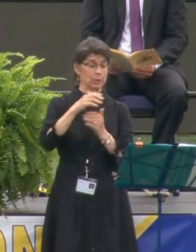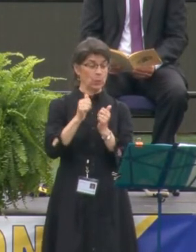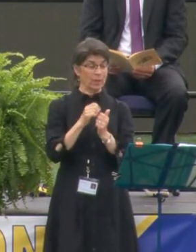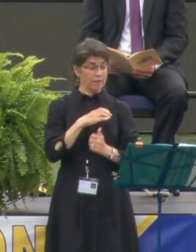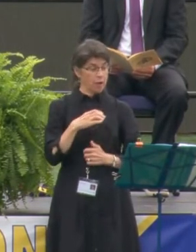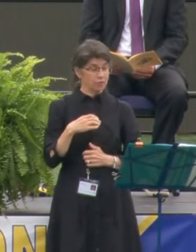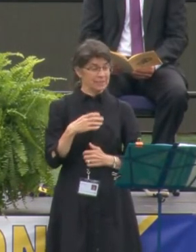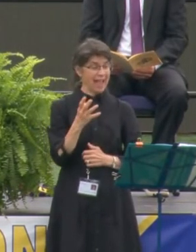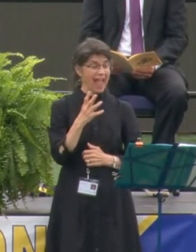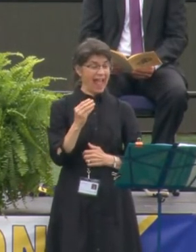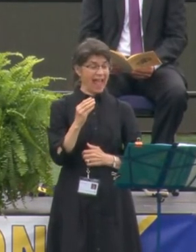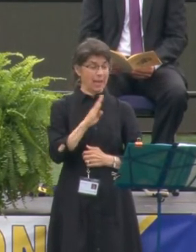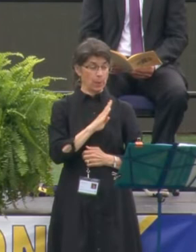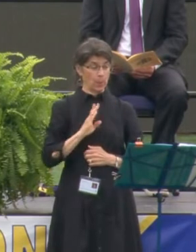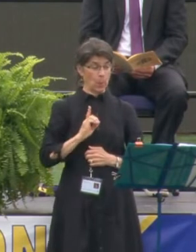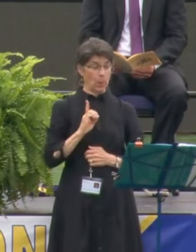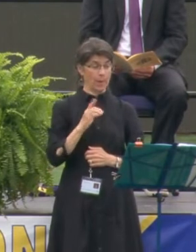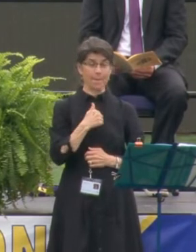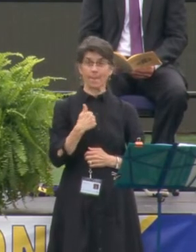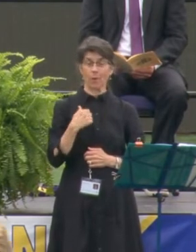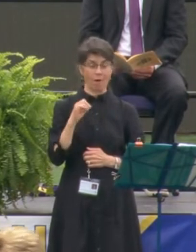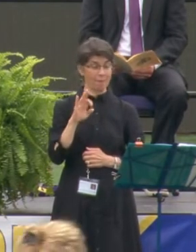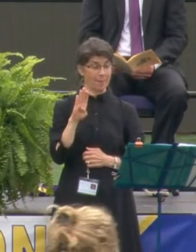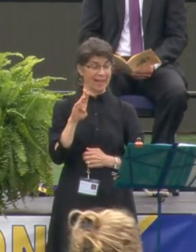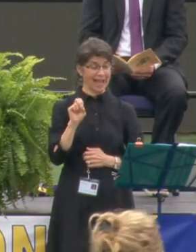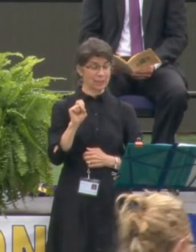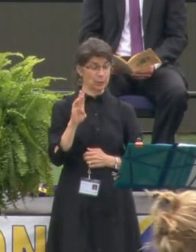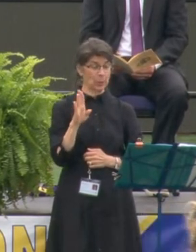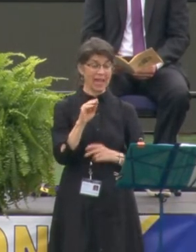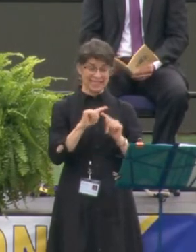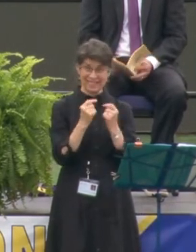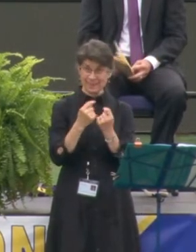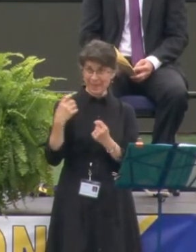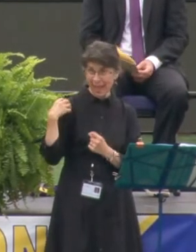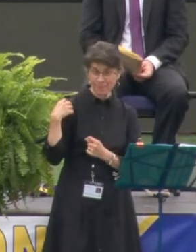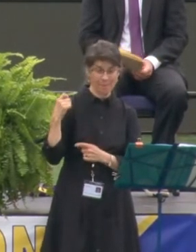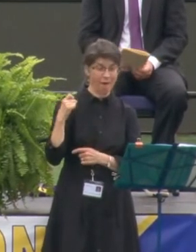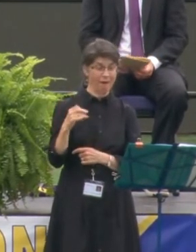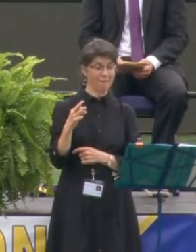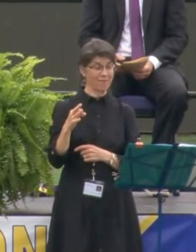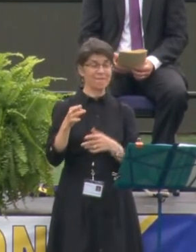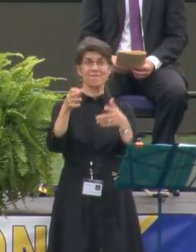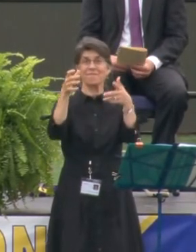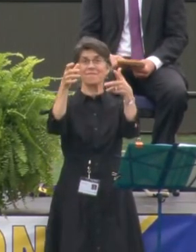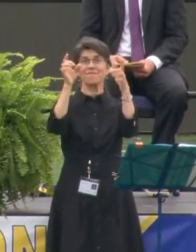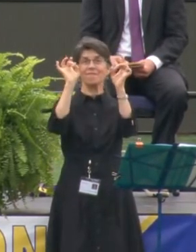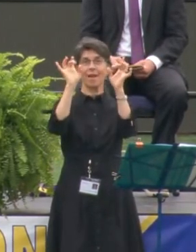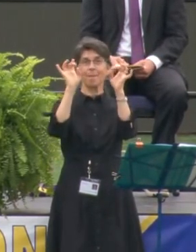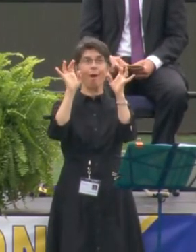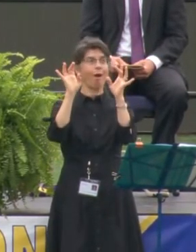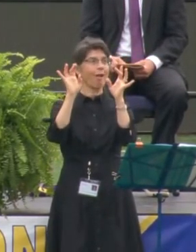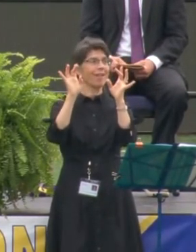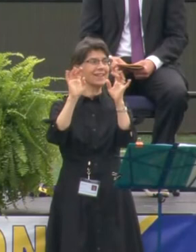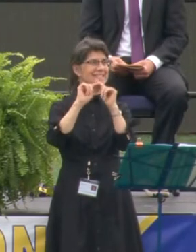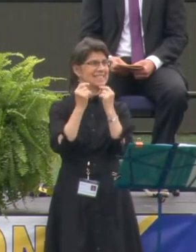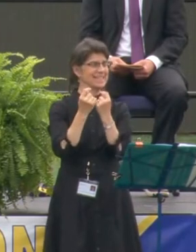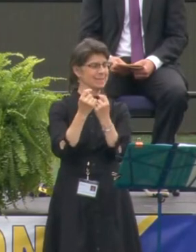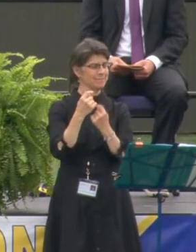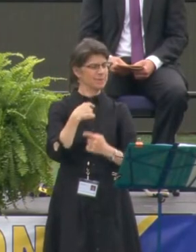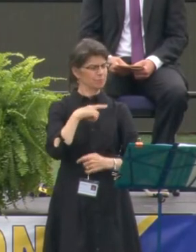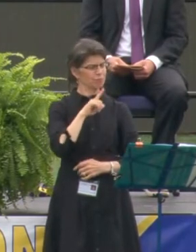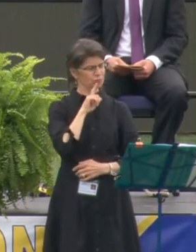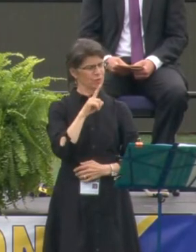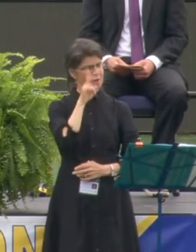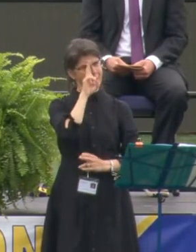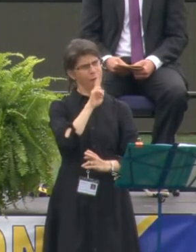a two-year captain of the volleyball team, I'm truly honored to be with you today. The moving of the tassel